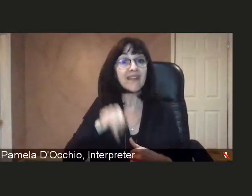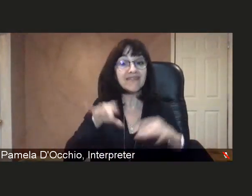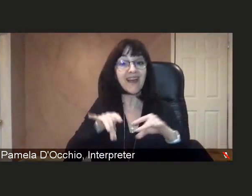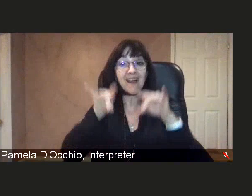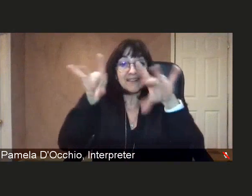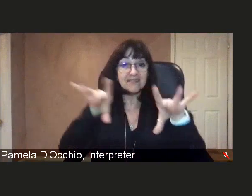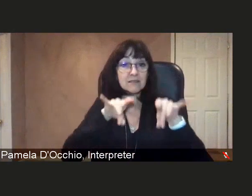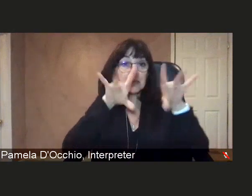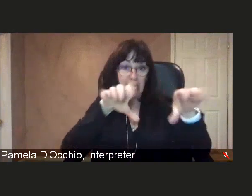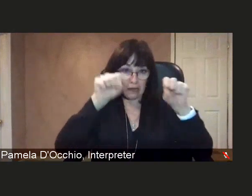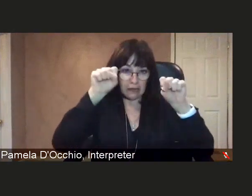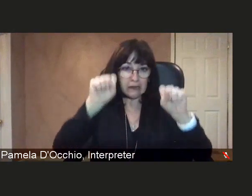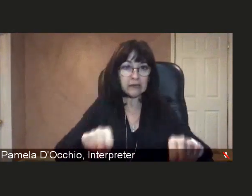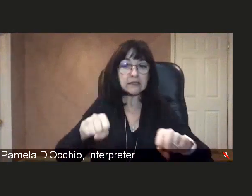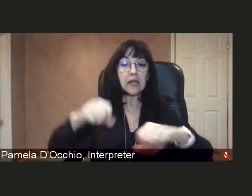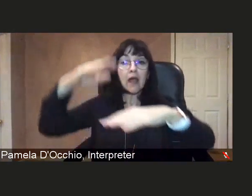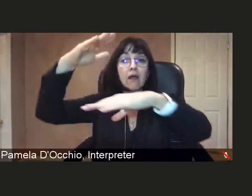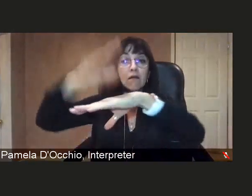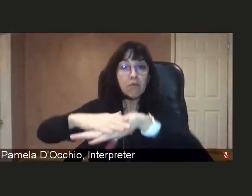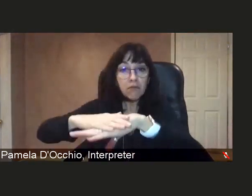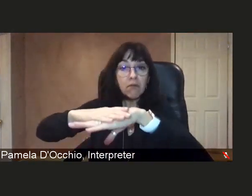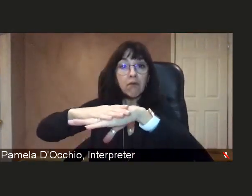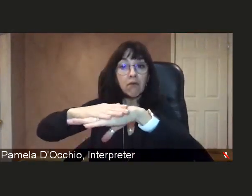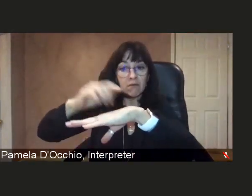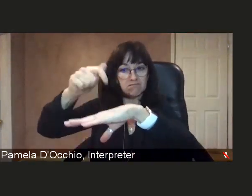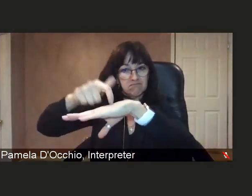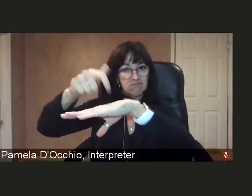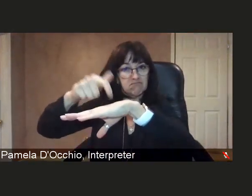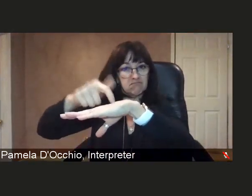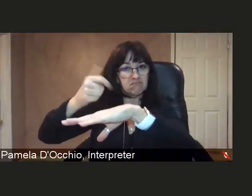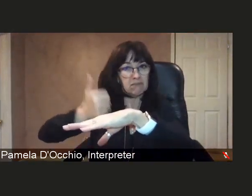Well, a recent study has just come out that showed that this